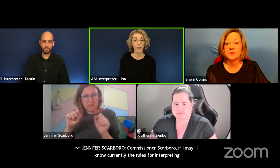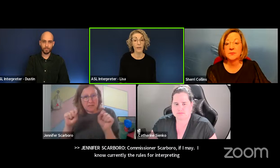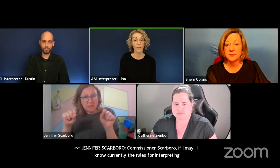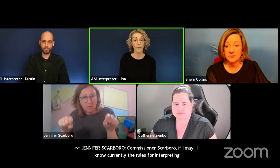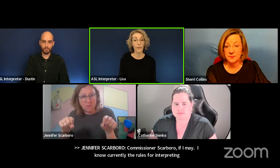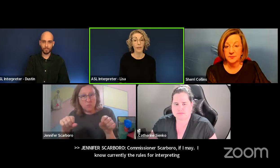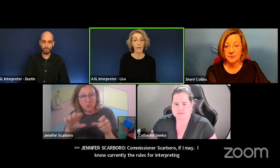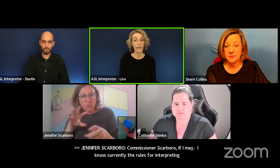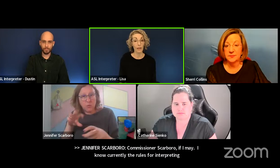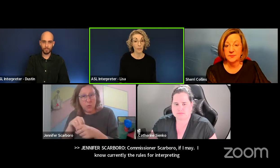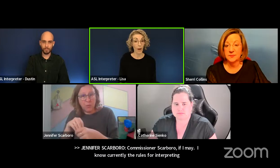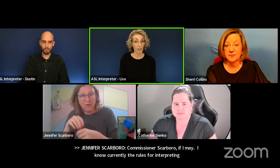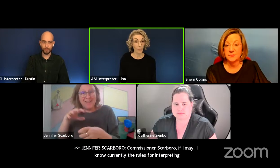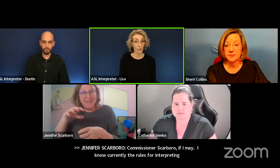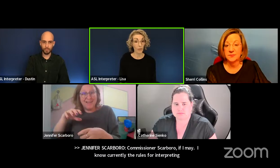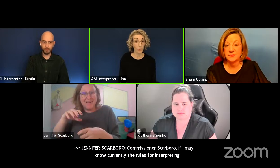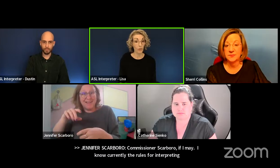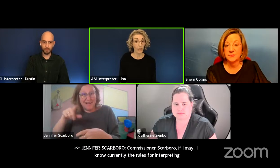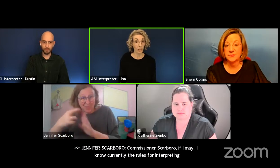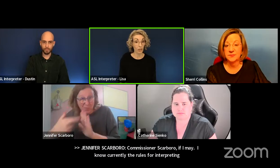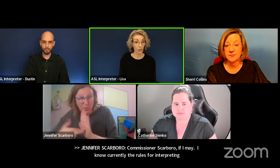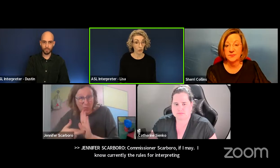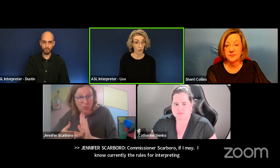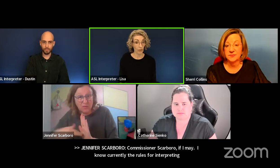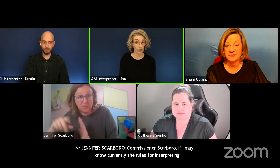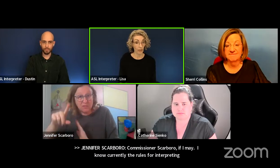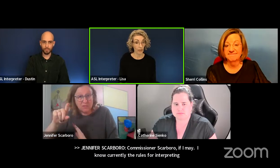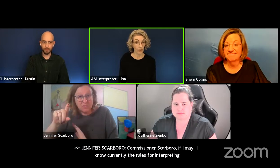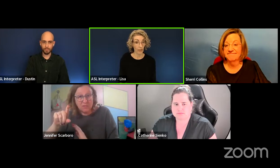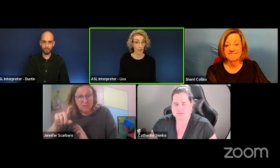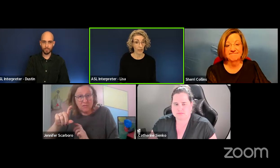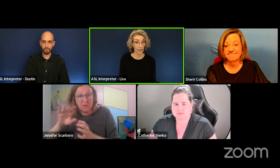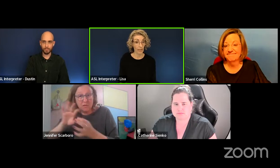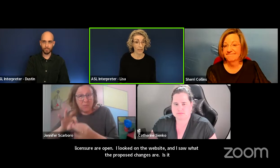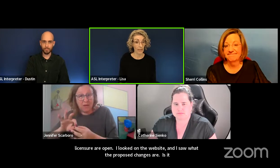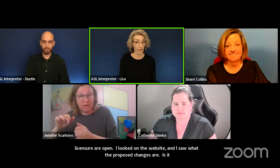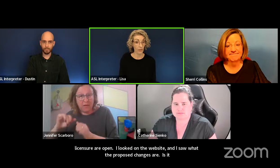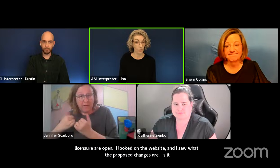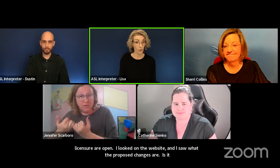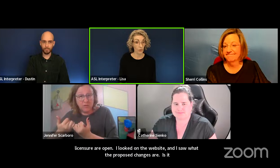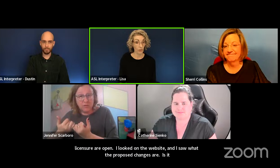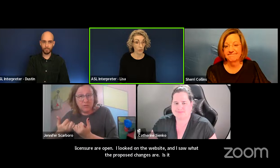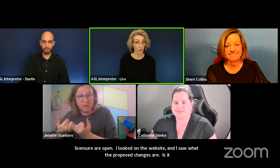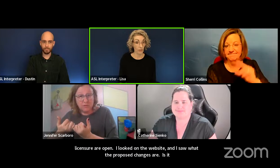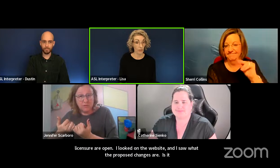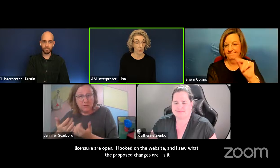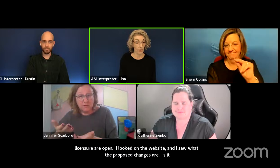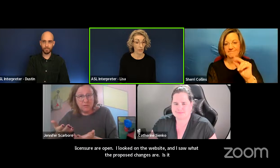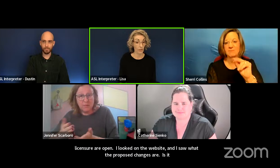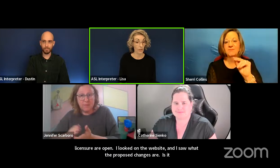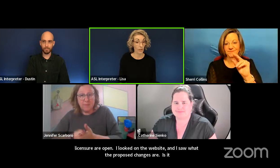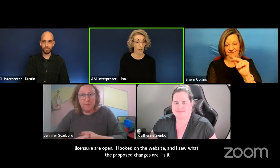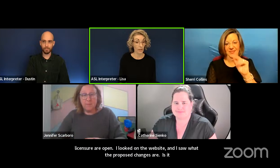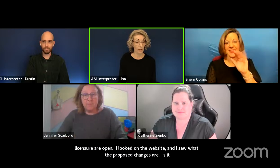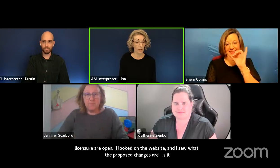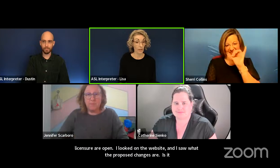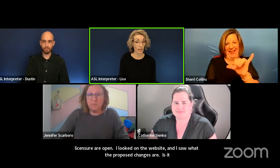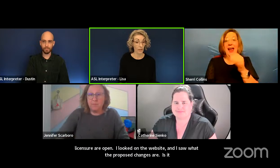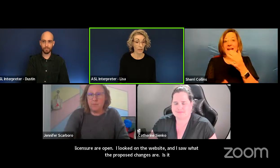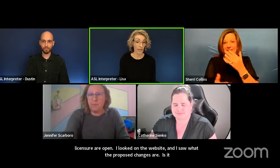are. Is it possible to include this in the rules